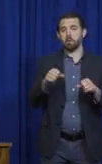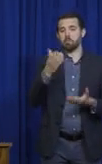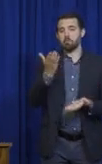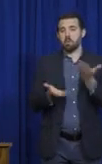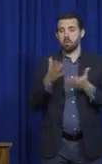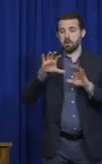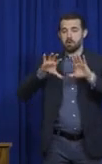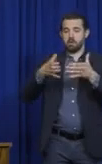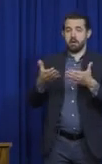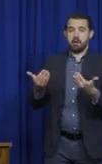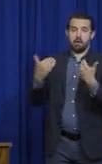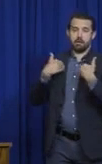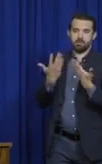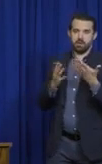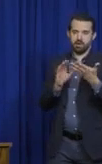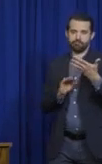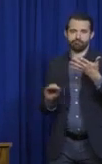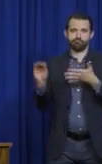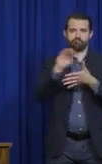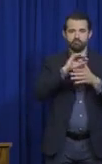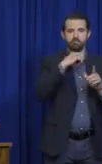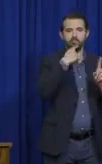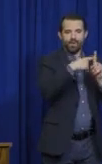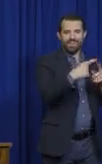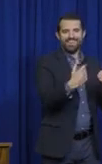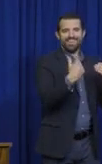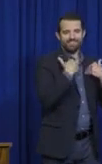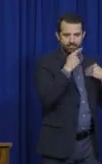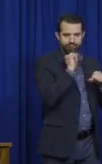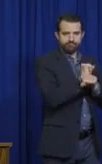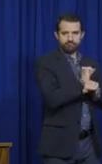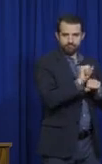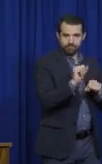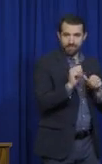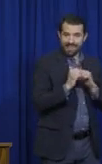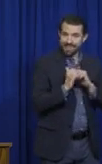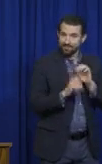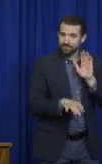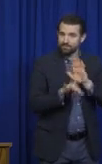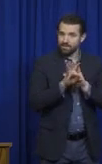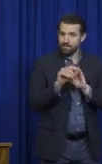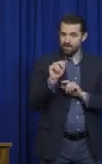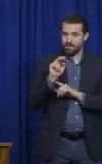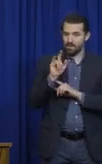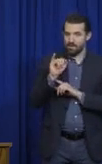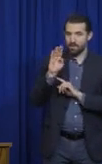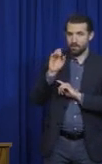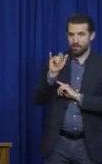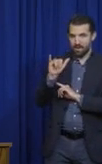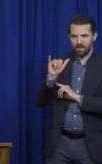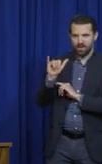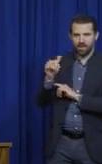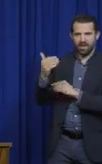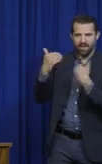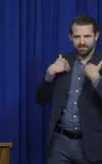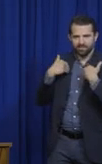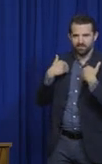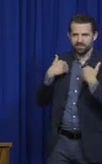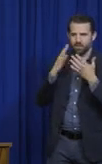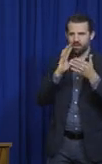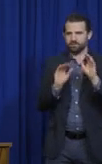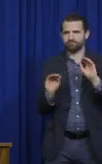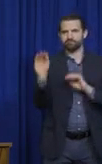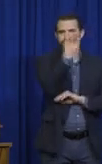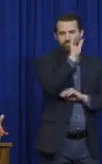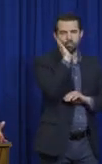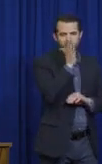talked about a week ago, and that's consistent with the national guidelines around this. We can get you more information on that. But providers still have an